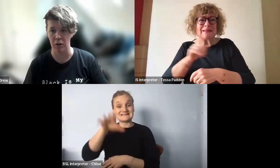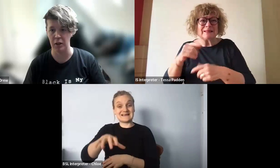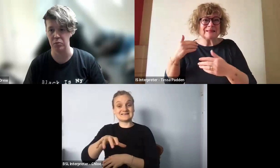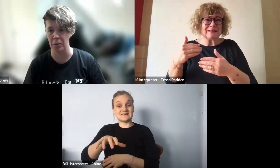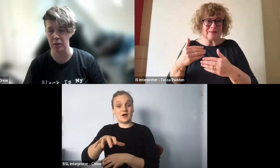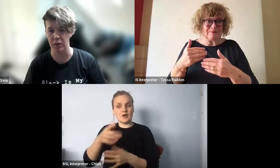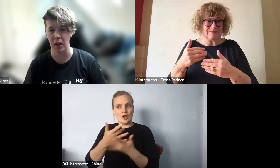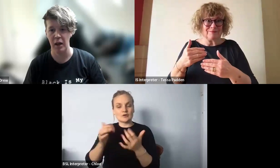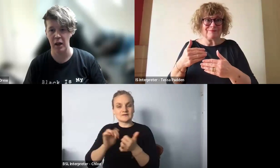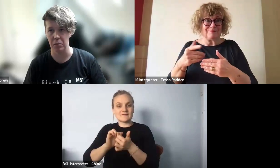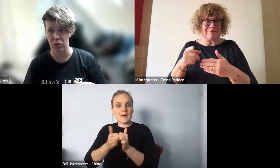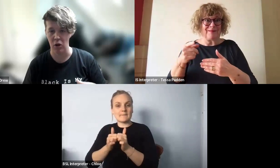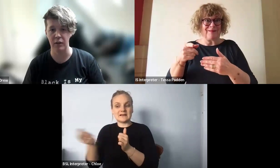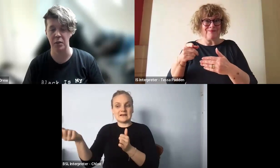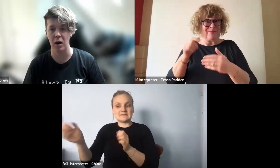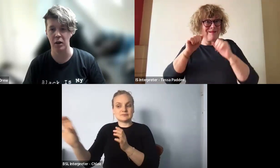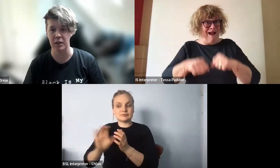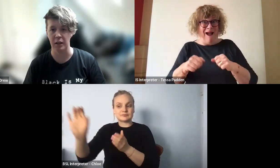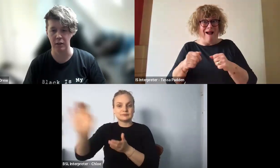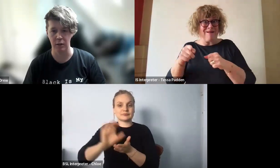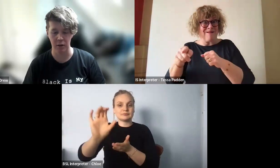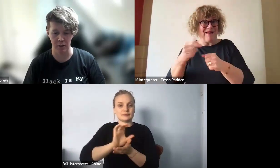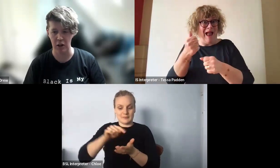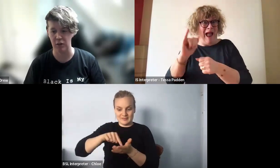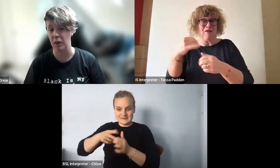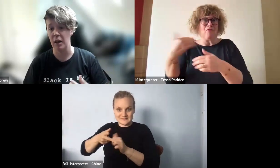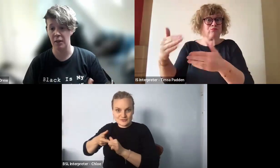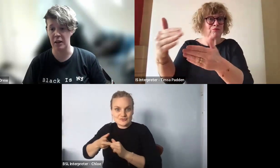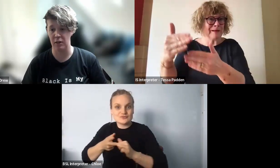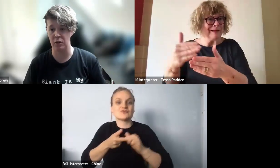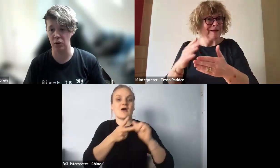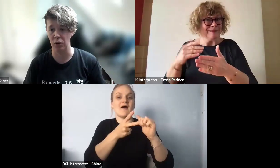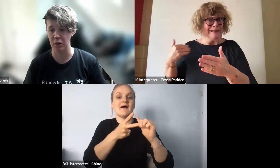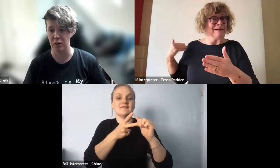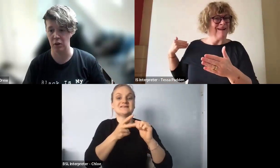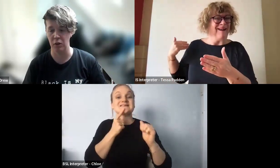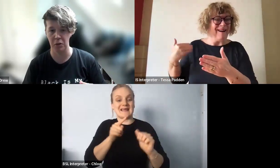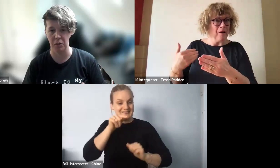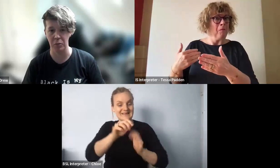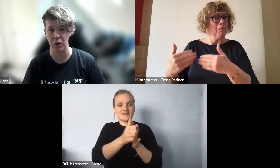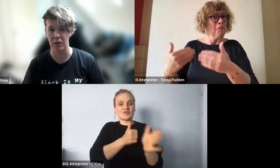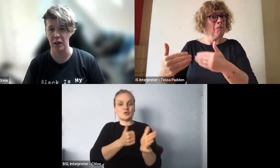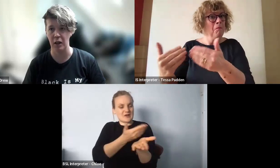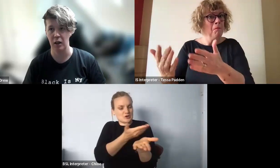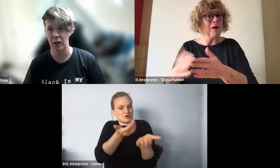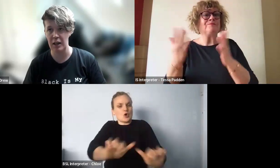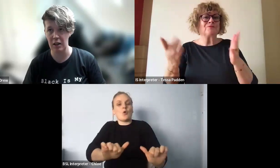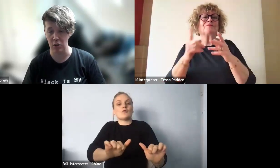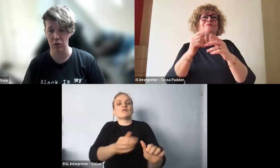companies rising to prominence and driving the marketing to suggest that these are the tools that can solve some of these